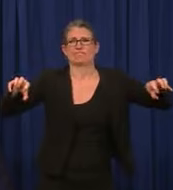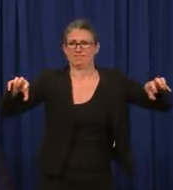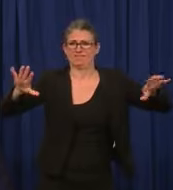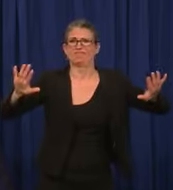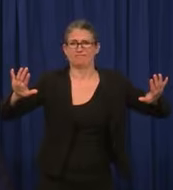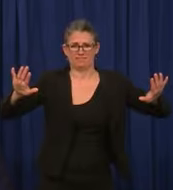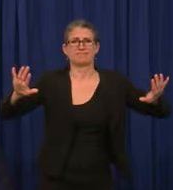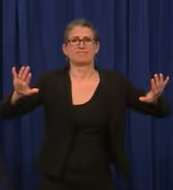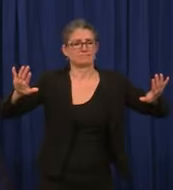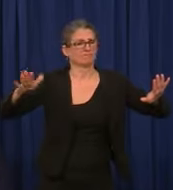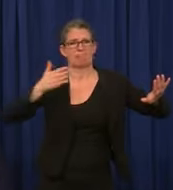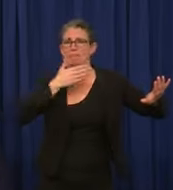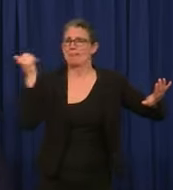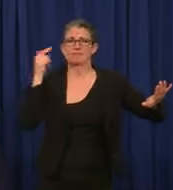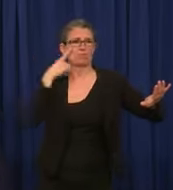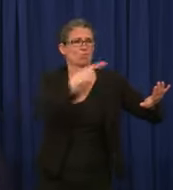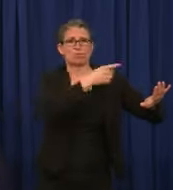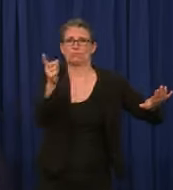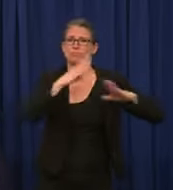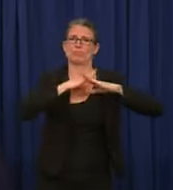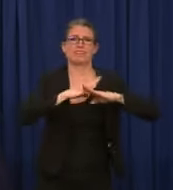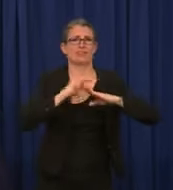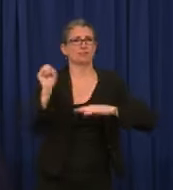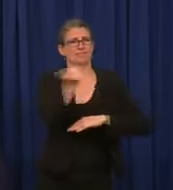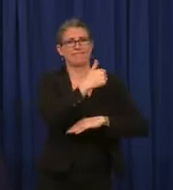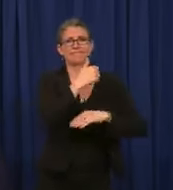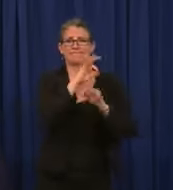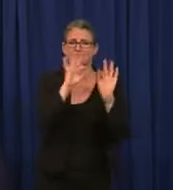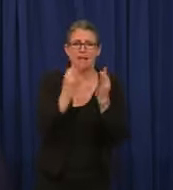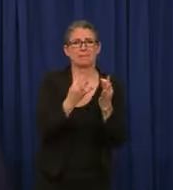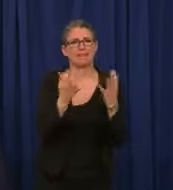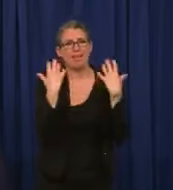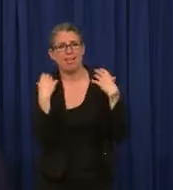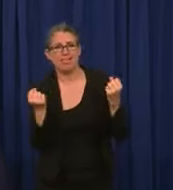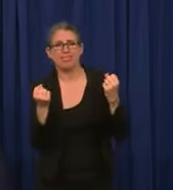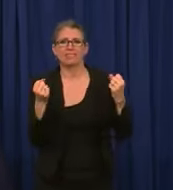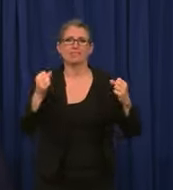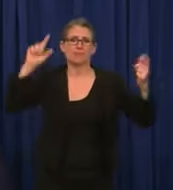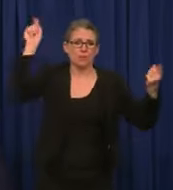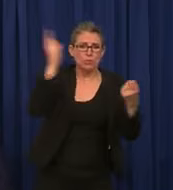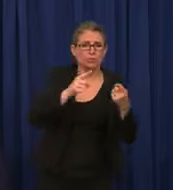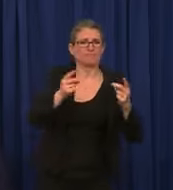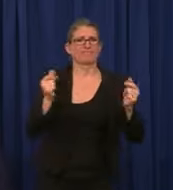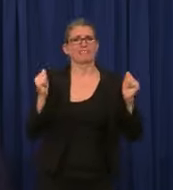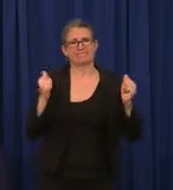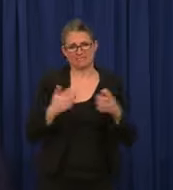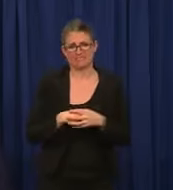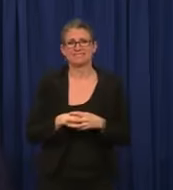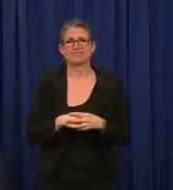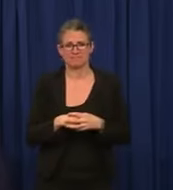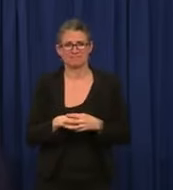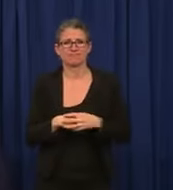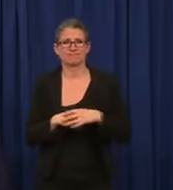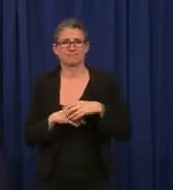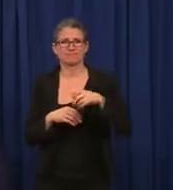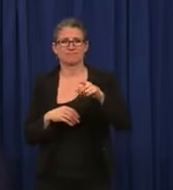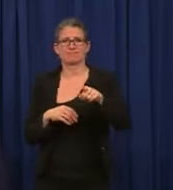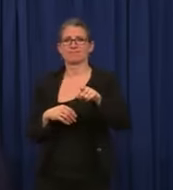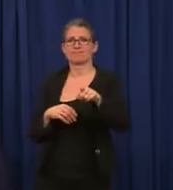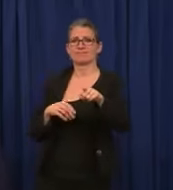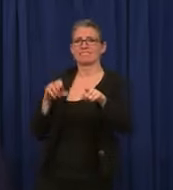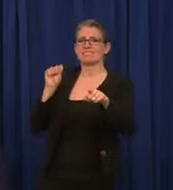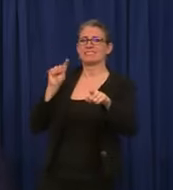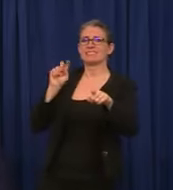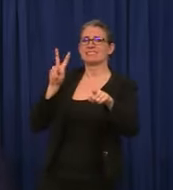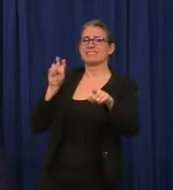keep your family safe is to stay inside. I'm gonna turn next to Steve Betts from the Courier-Gazette.